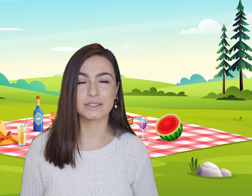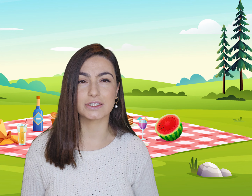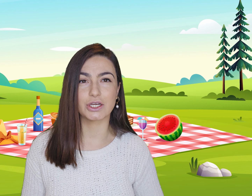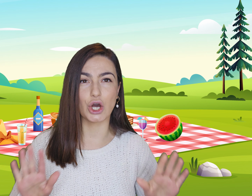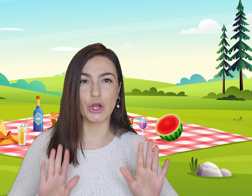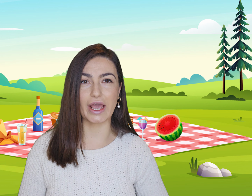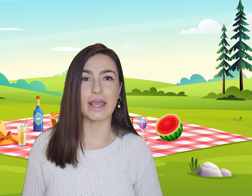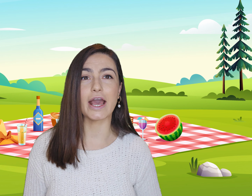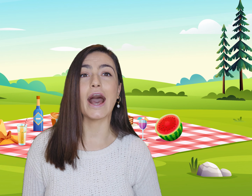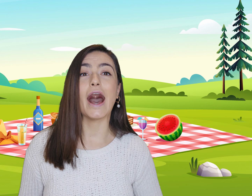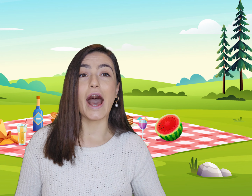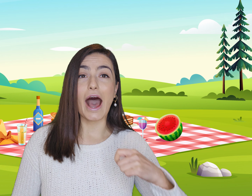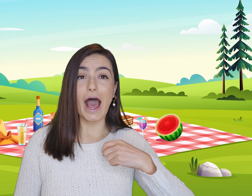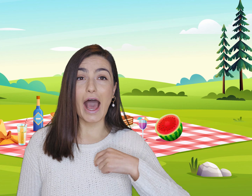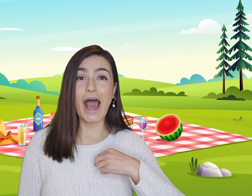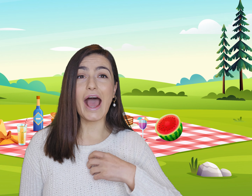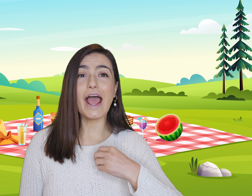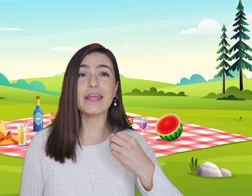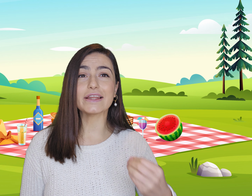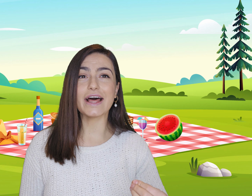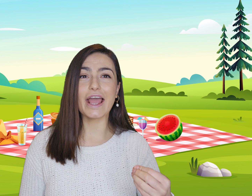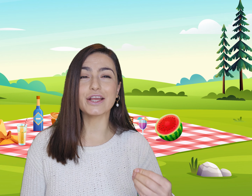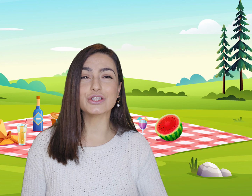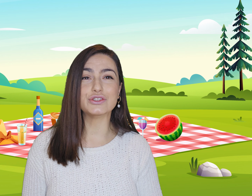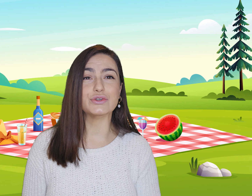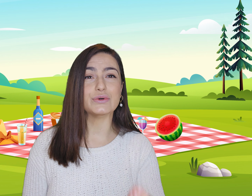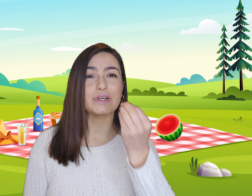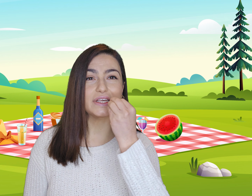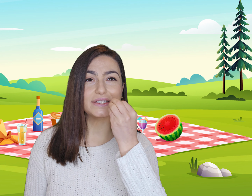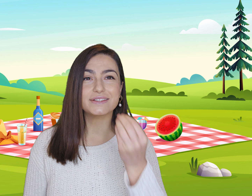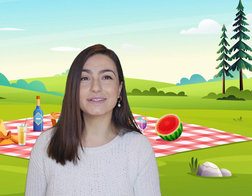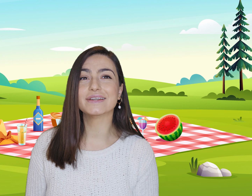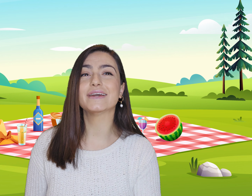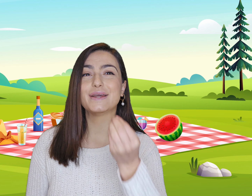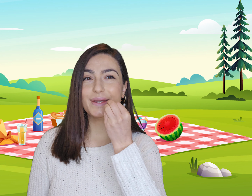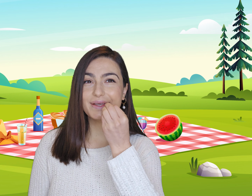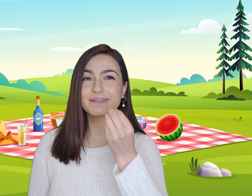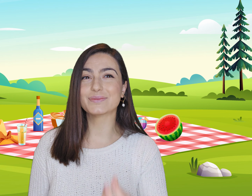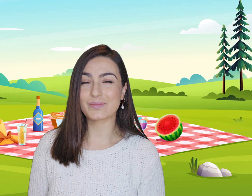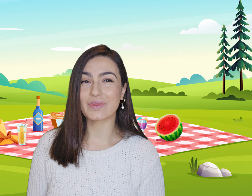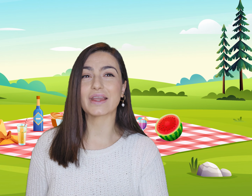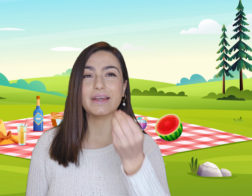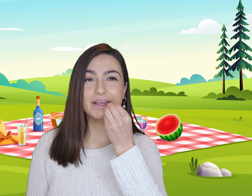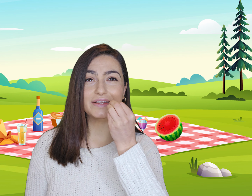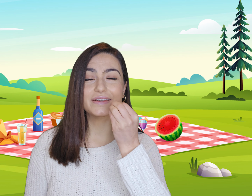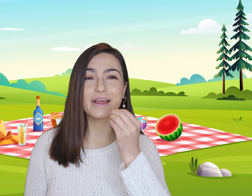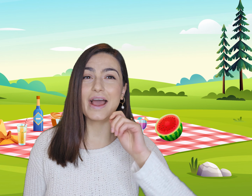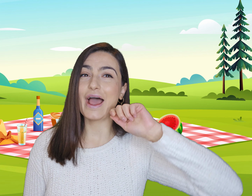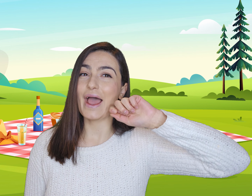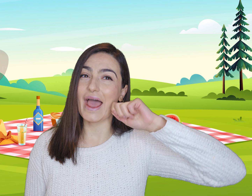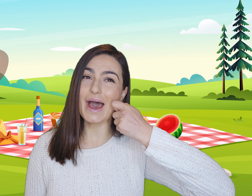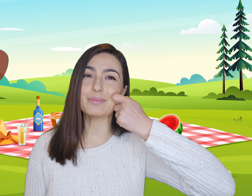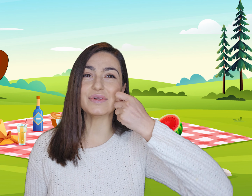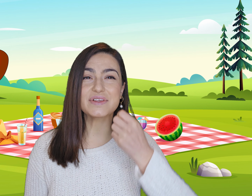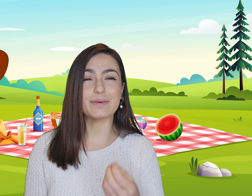i like to eat eat eat apples and